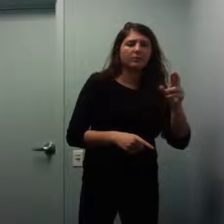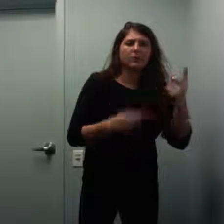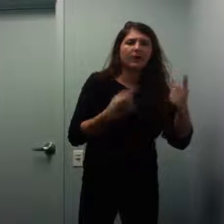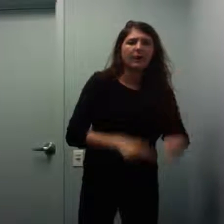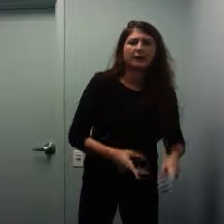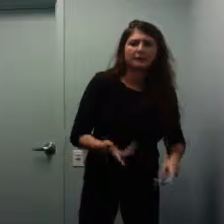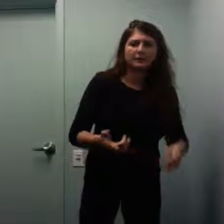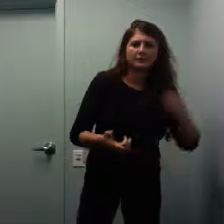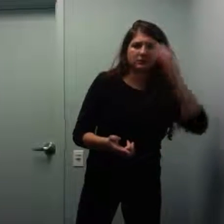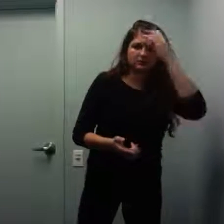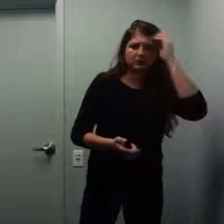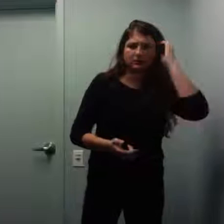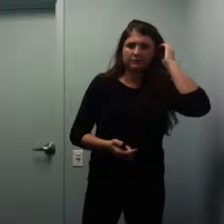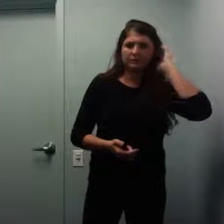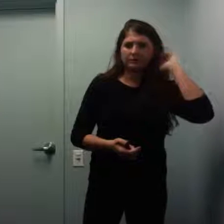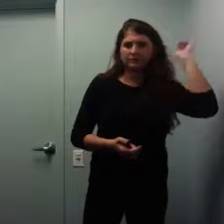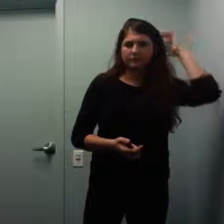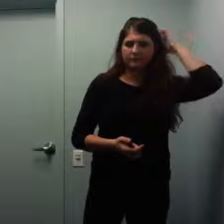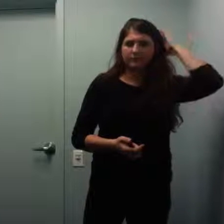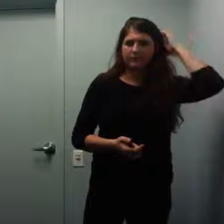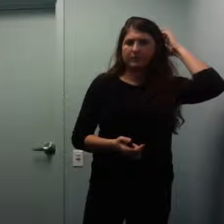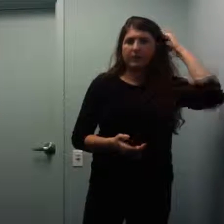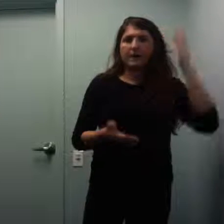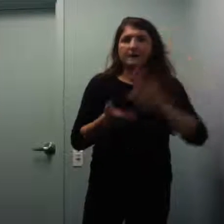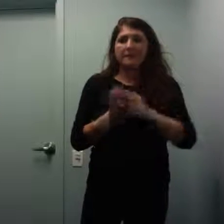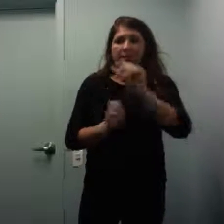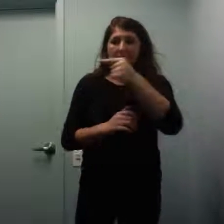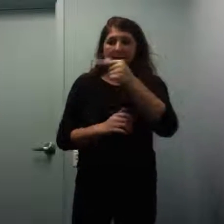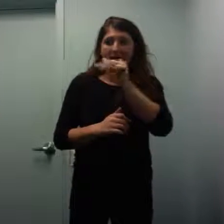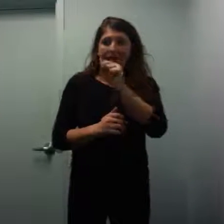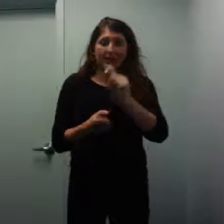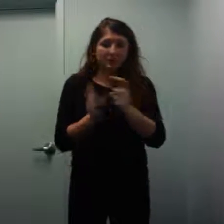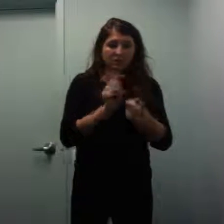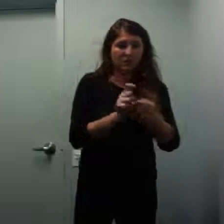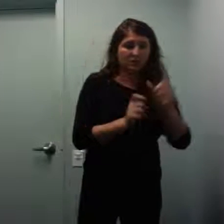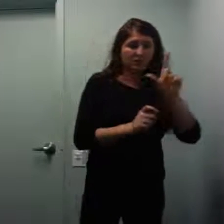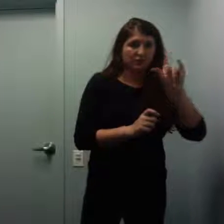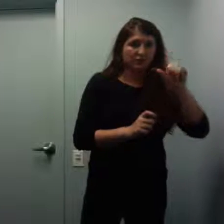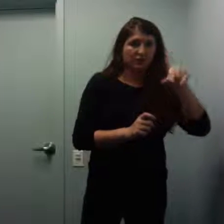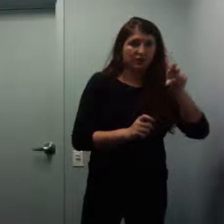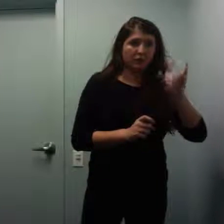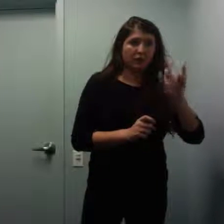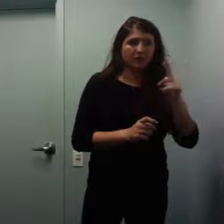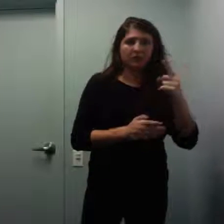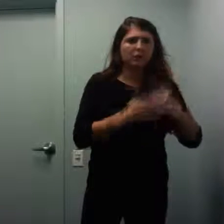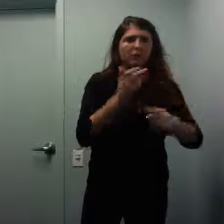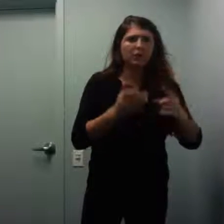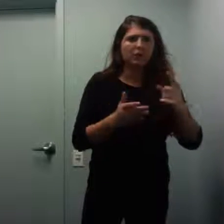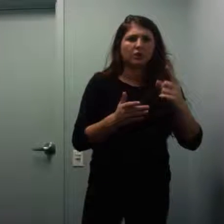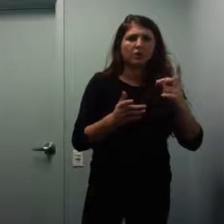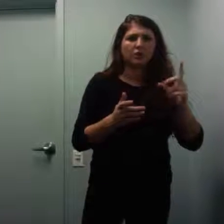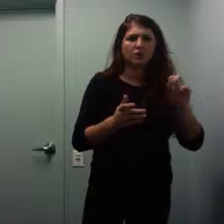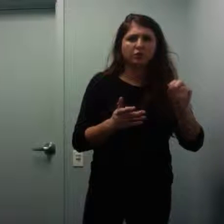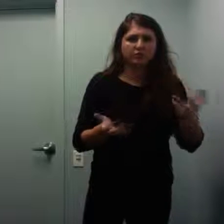To get it to go from a gas to a liquid. It's the same thing you have to do to make it go from a liquid to a solid.